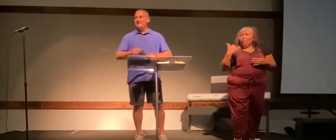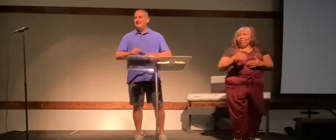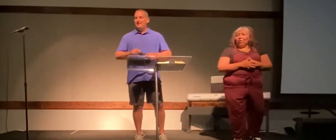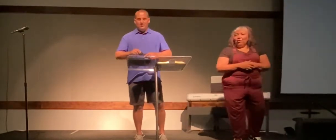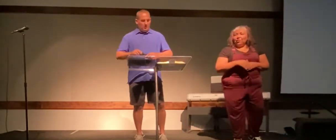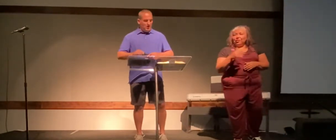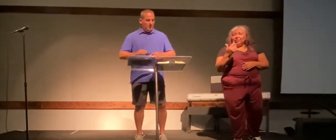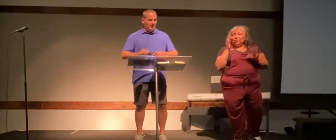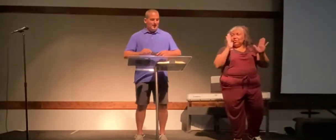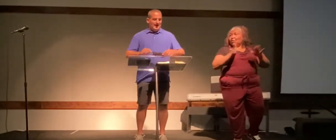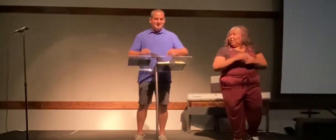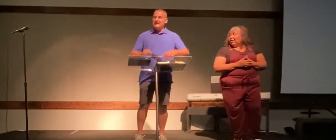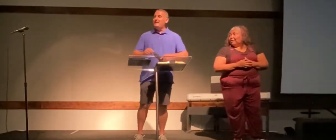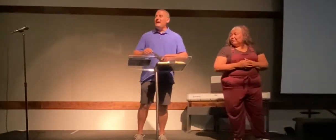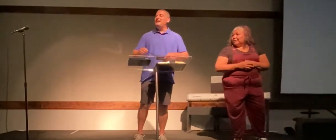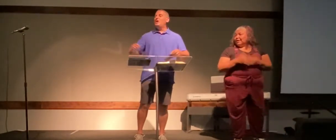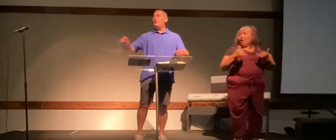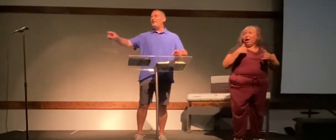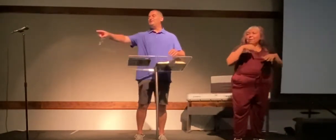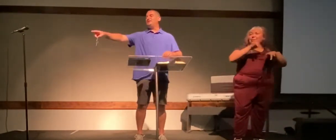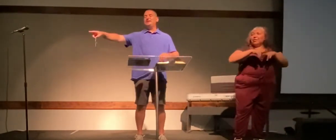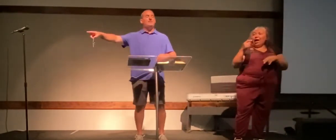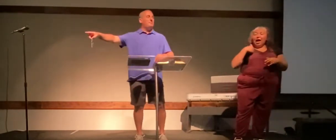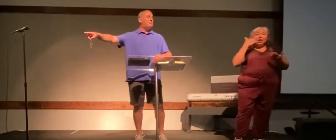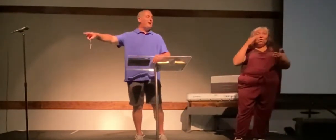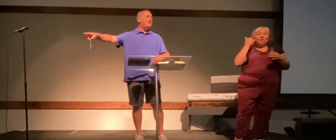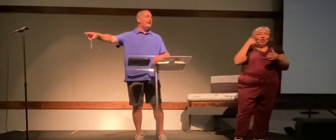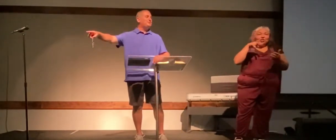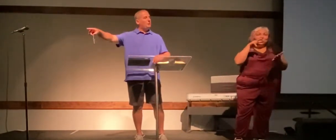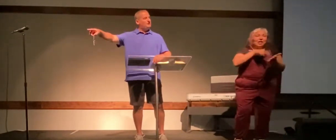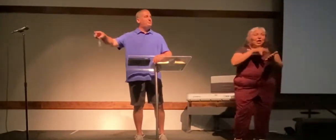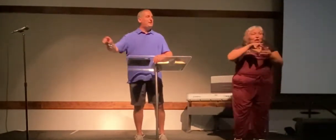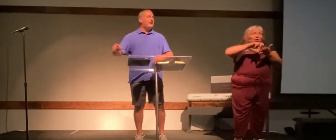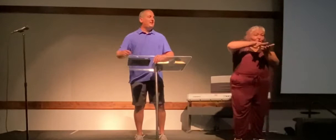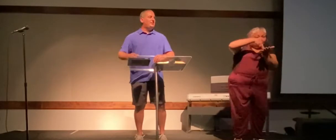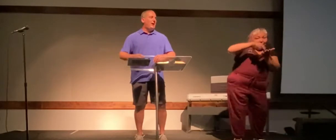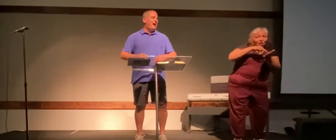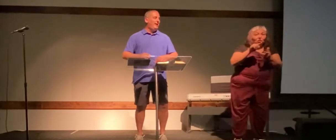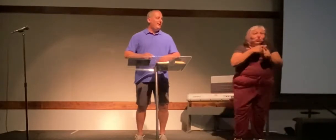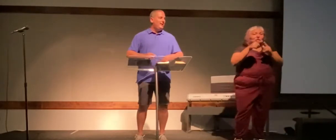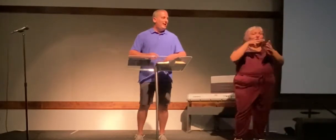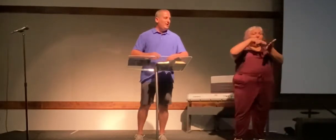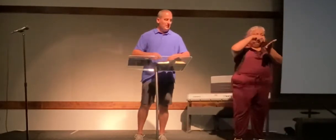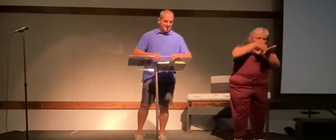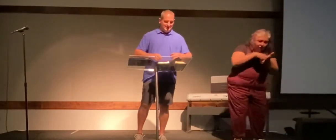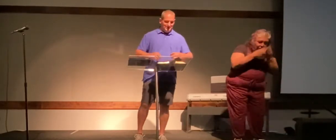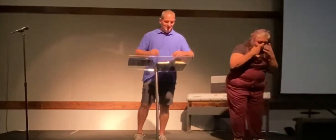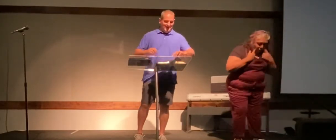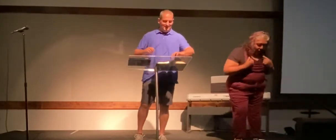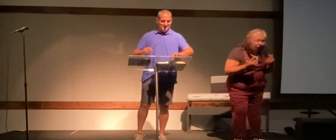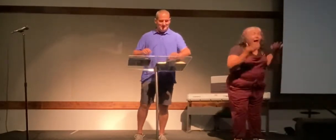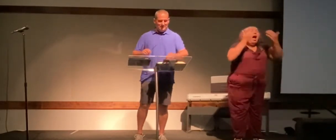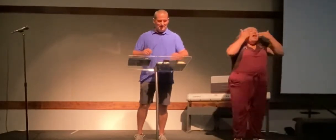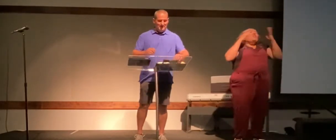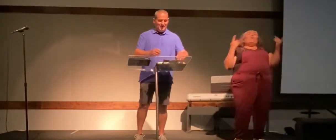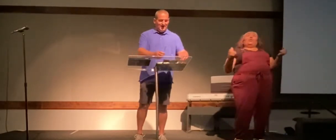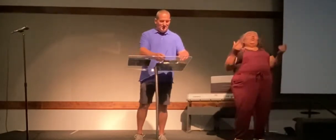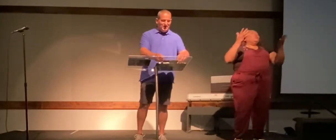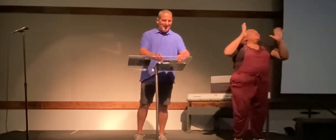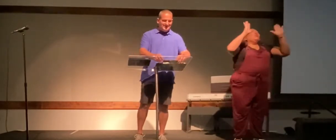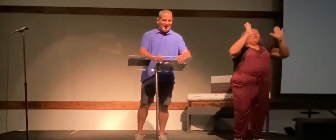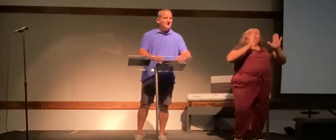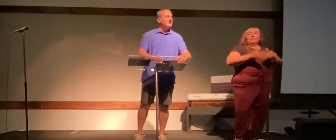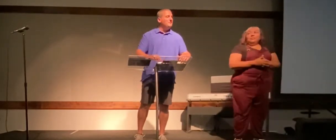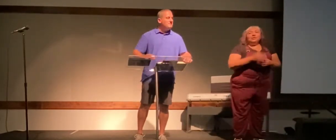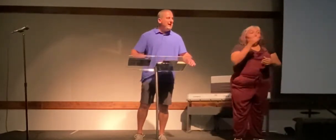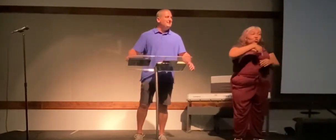it? Woo! I'm saying that I didn't know if I should get up and break dance or just break down and cry. I don't know what to do, man. It was so good. And you